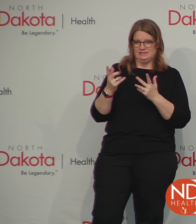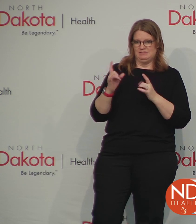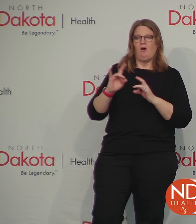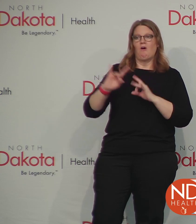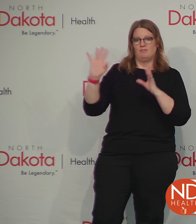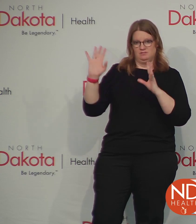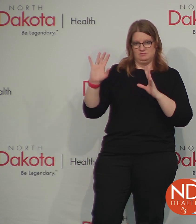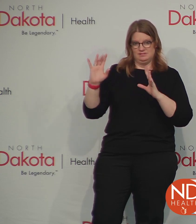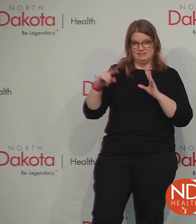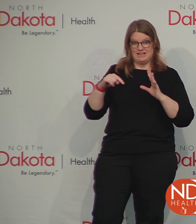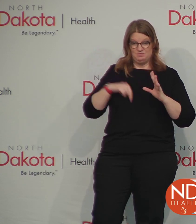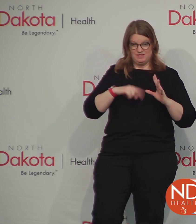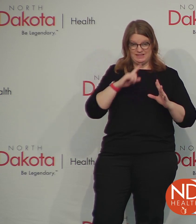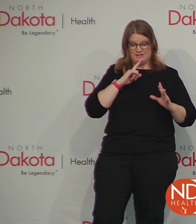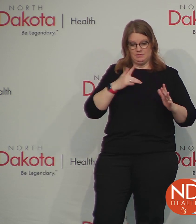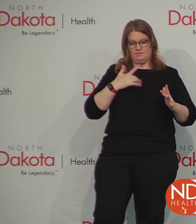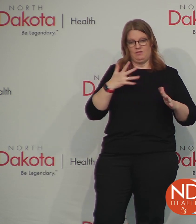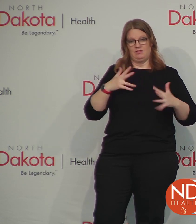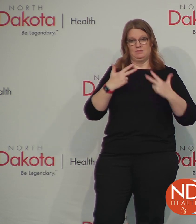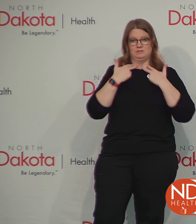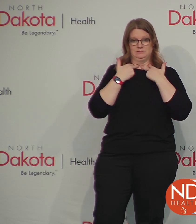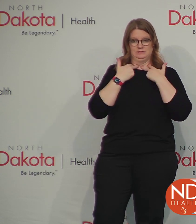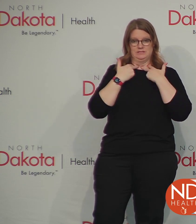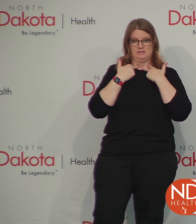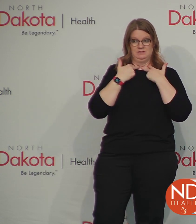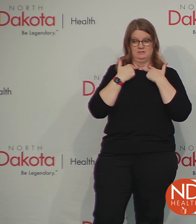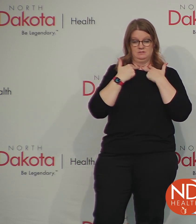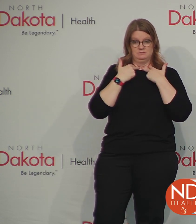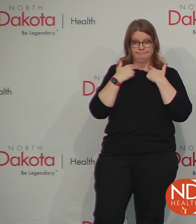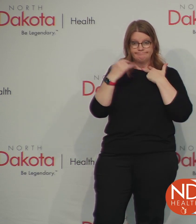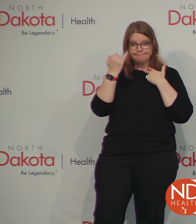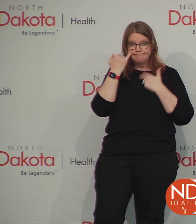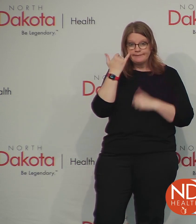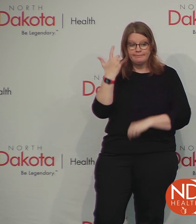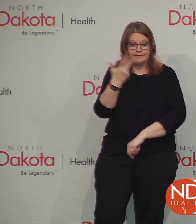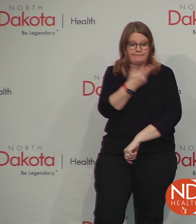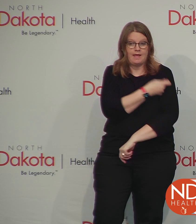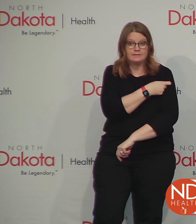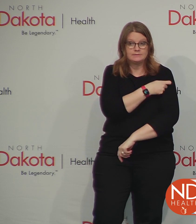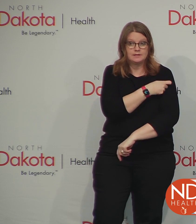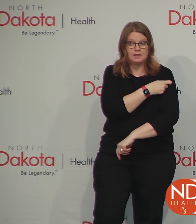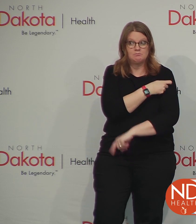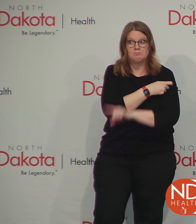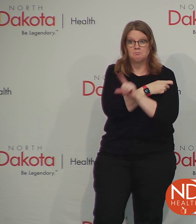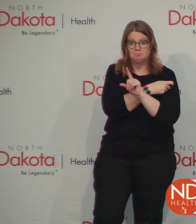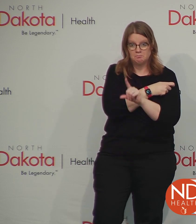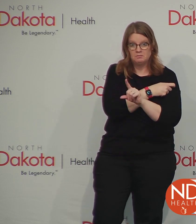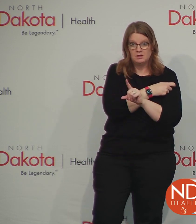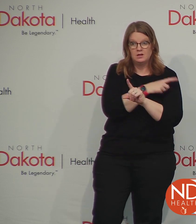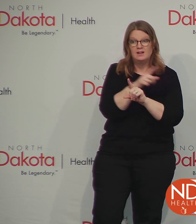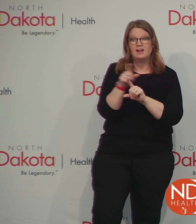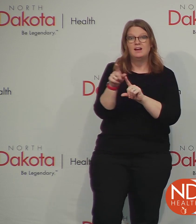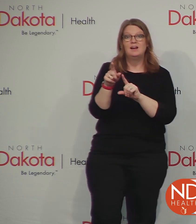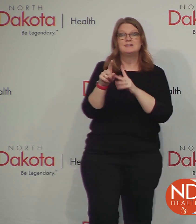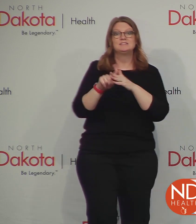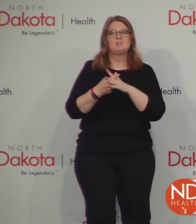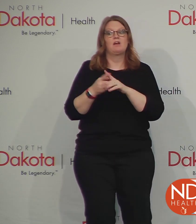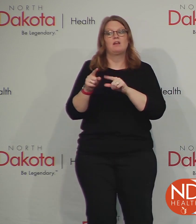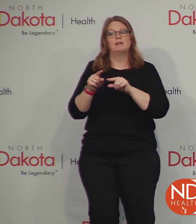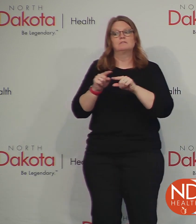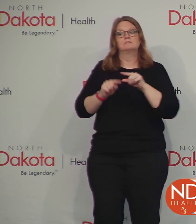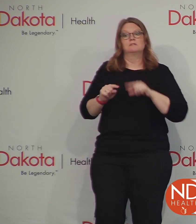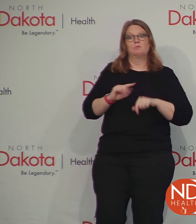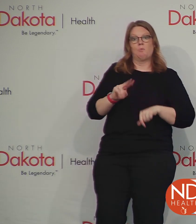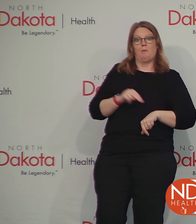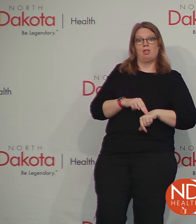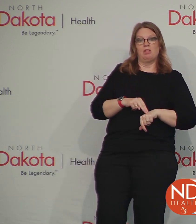this vaccine is our first step in the direction of, going back to a little bit of normalcy, I